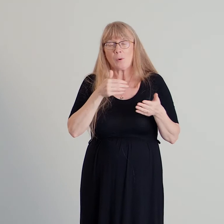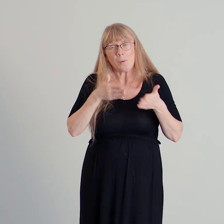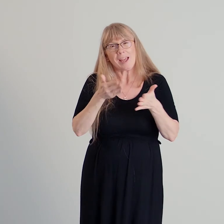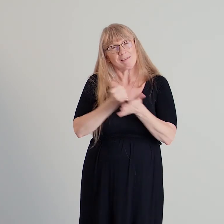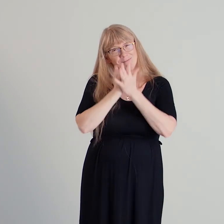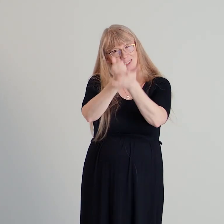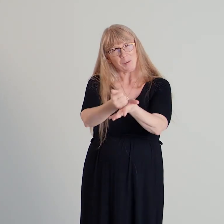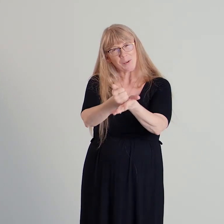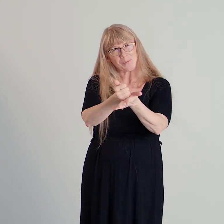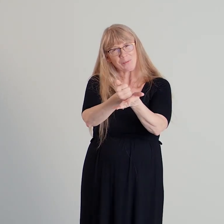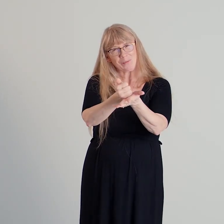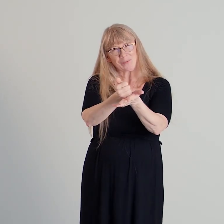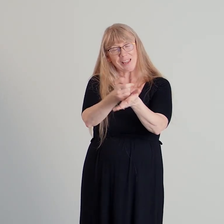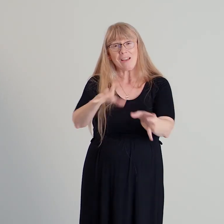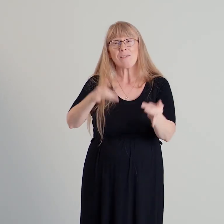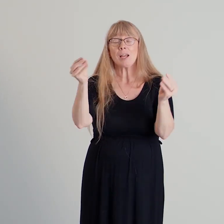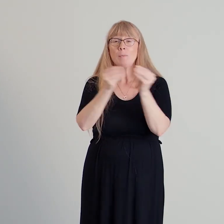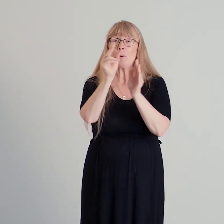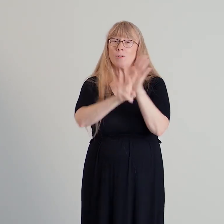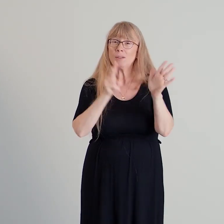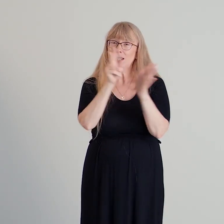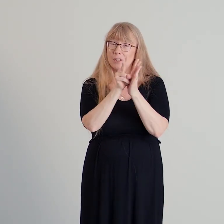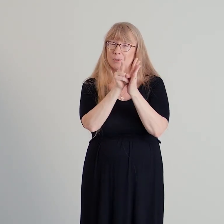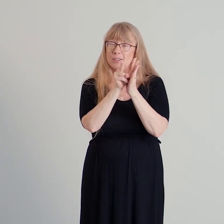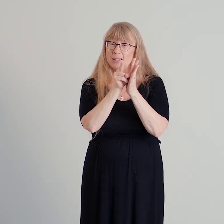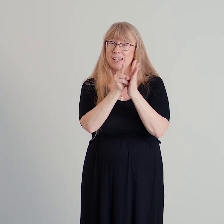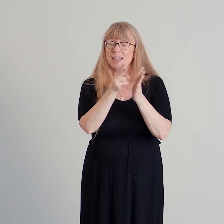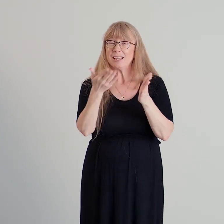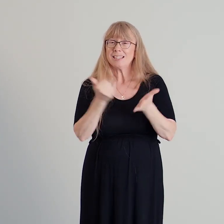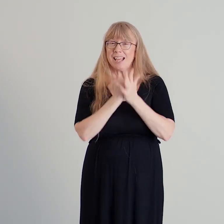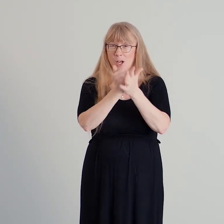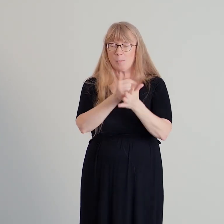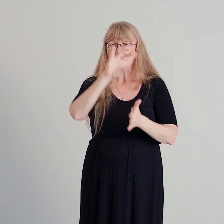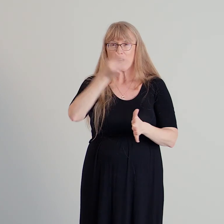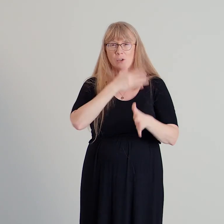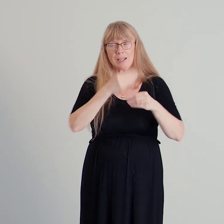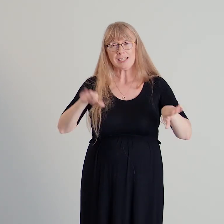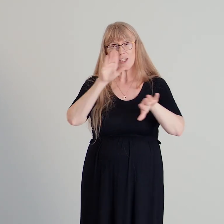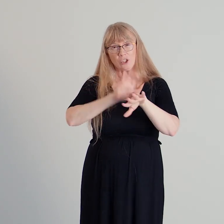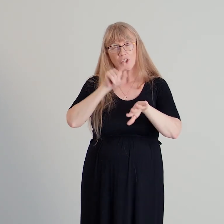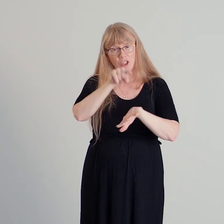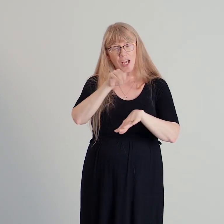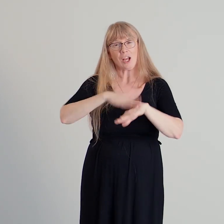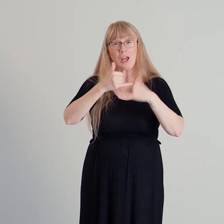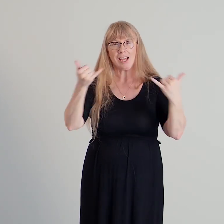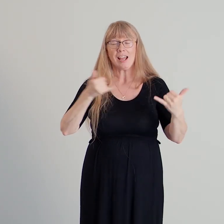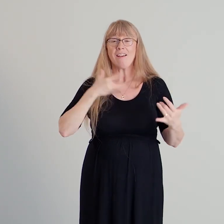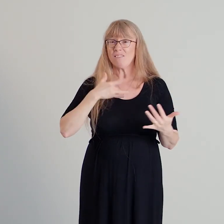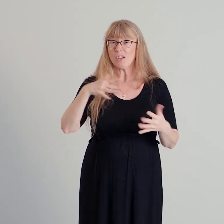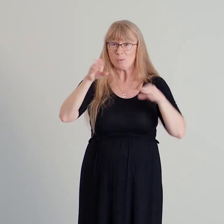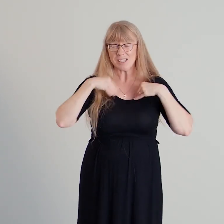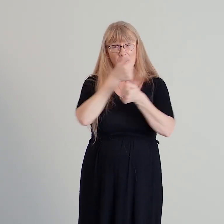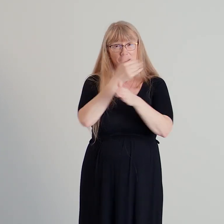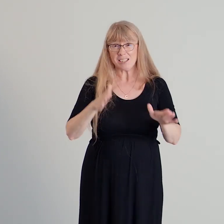help you. And you can also find more videos and resources at gracelandchurch.online. And if you feel that you've been blessed